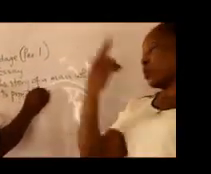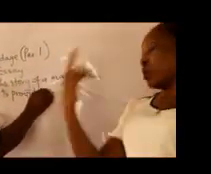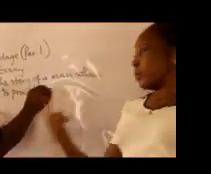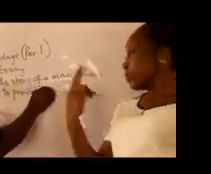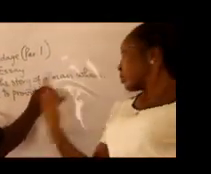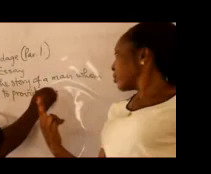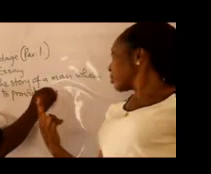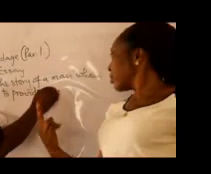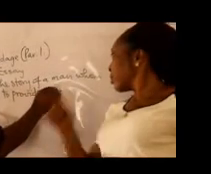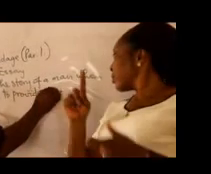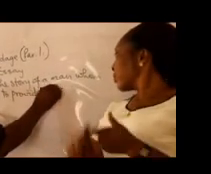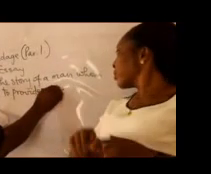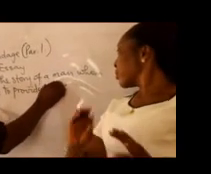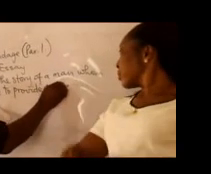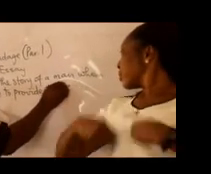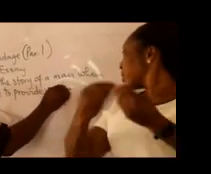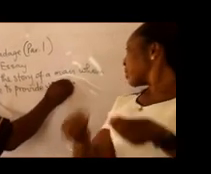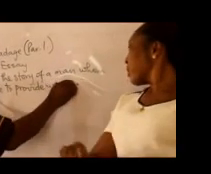your